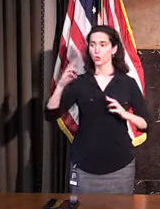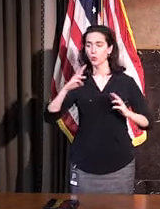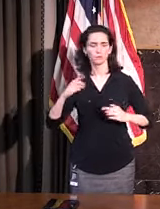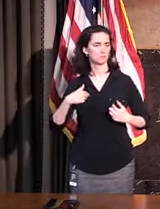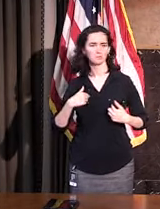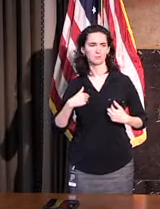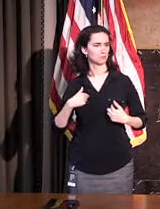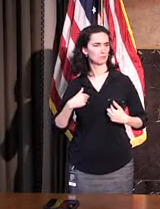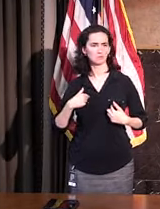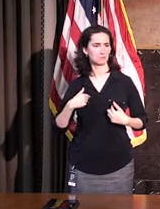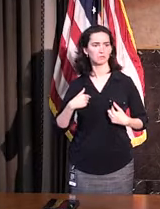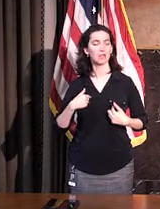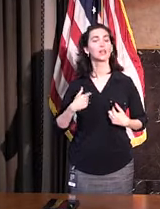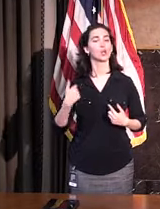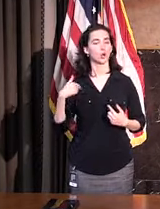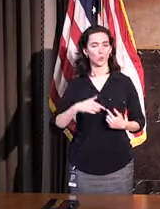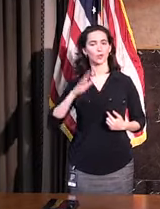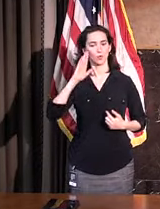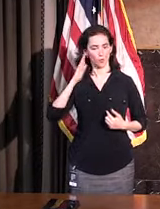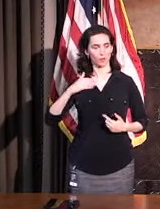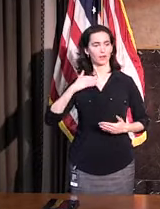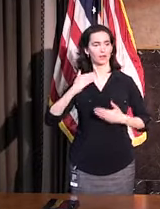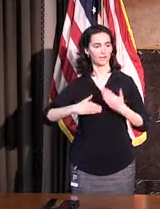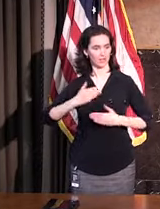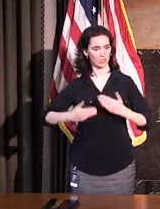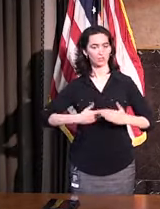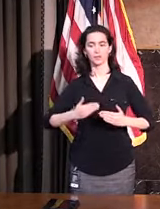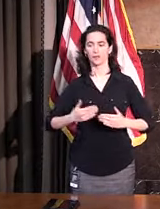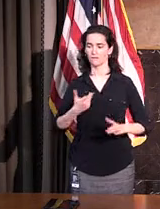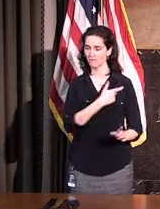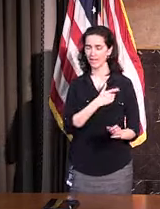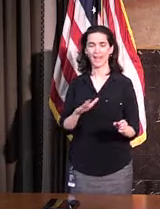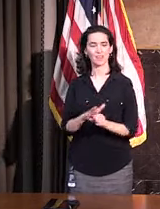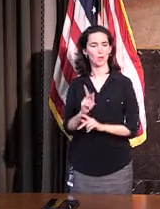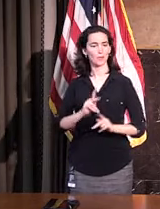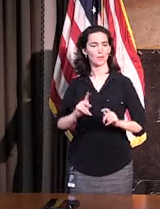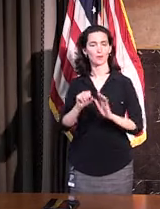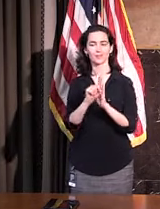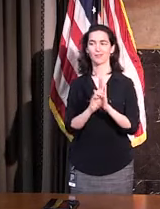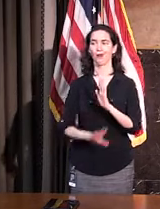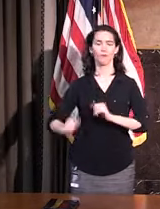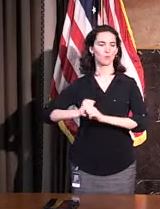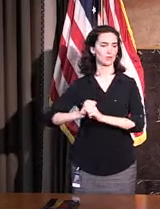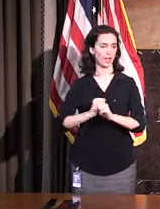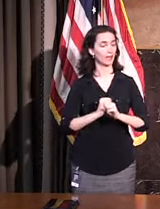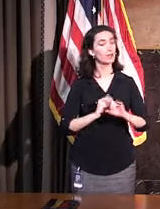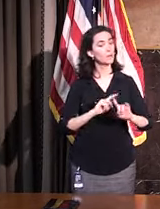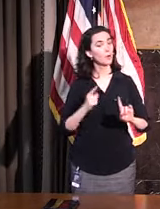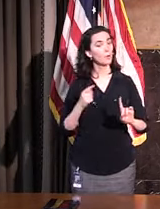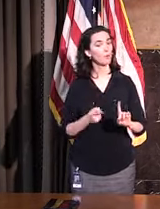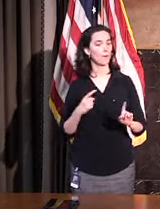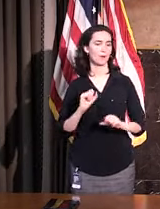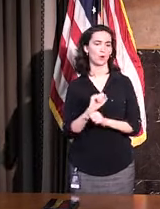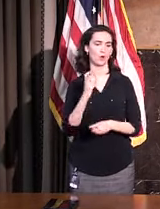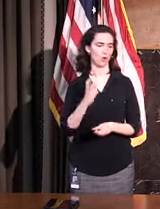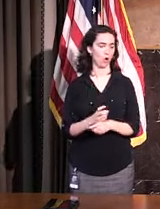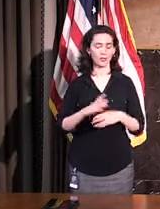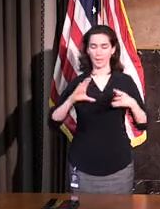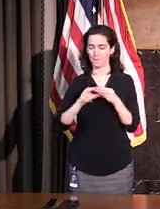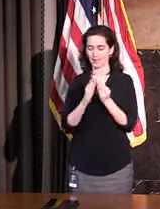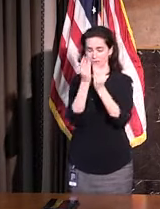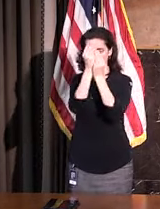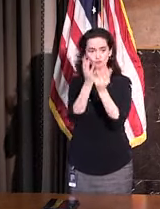be hindered in our ability to get to where we need to go. I do think we have to work hard. And part of that is getting the message out. There'll be